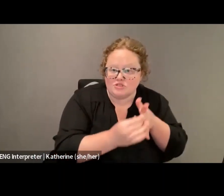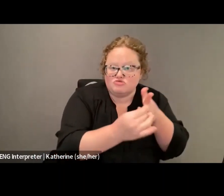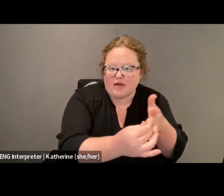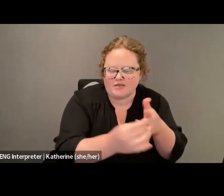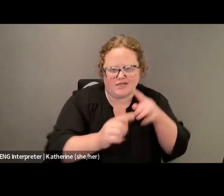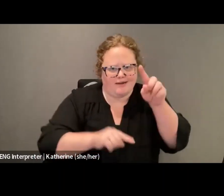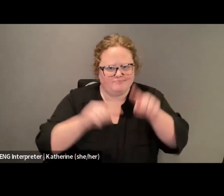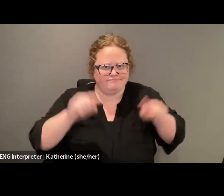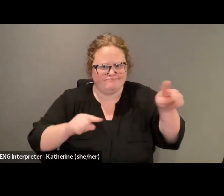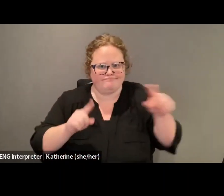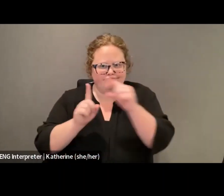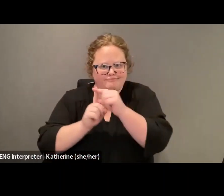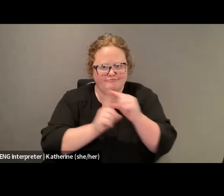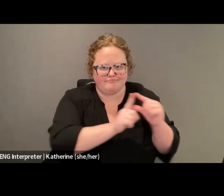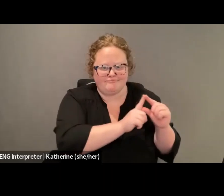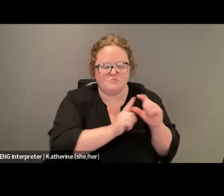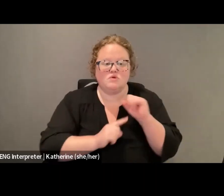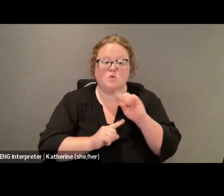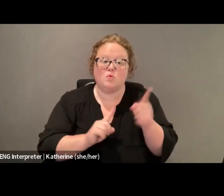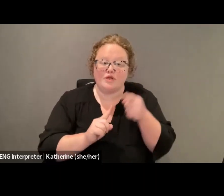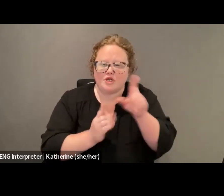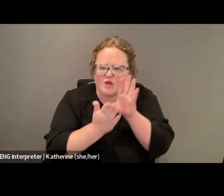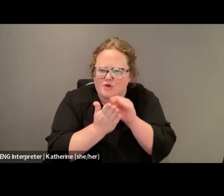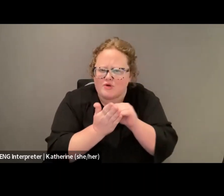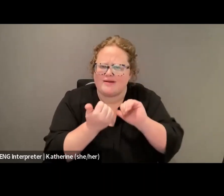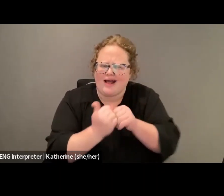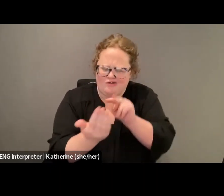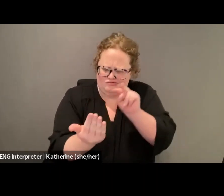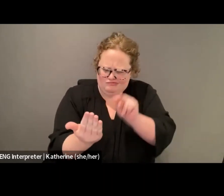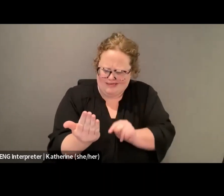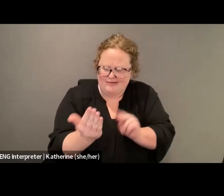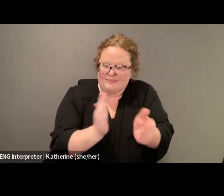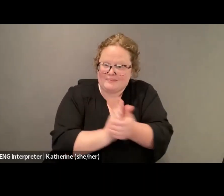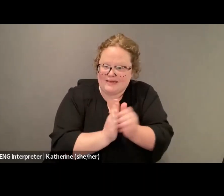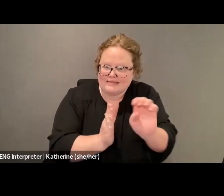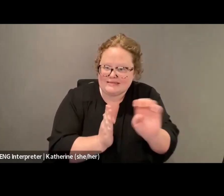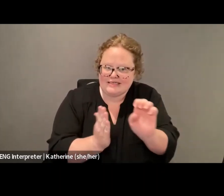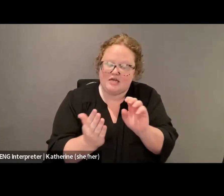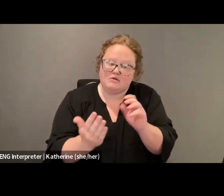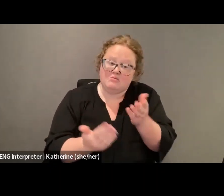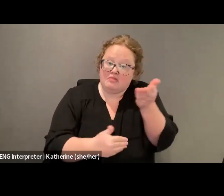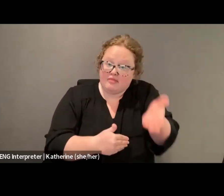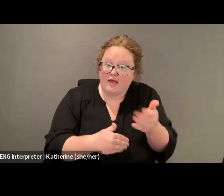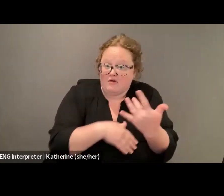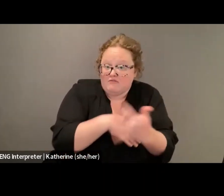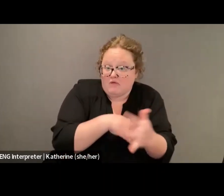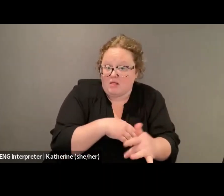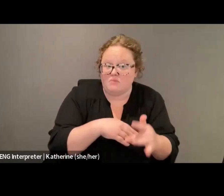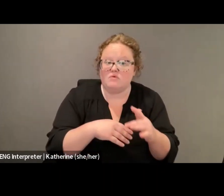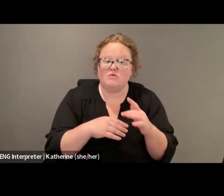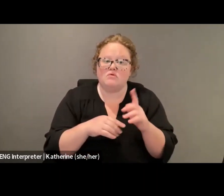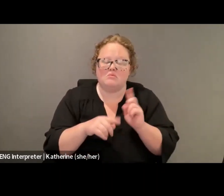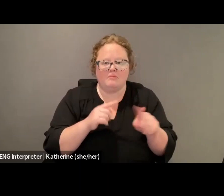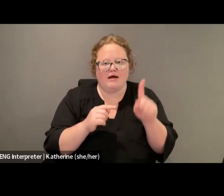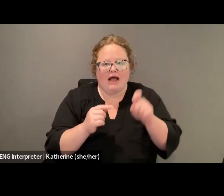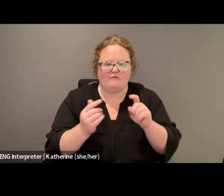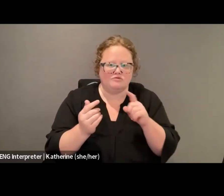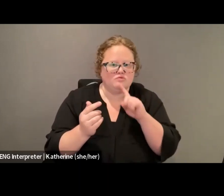you learn to read these Appendix E's, which are there and they're pretty readable, but they're just kind of buried deeply in